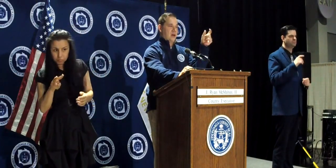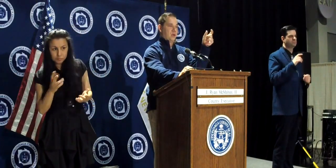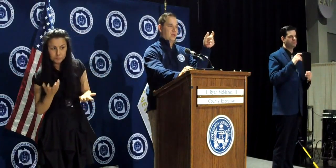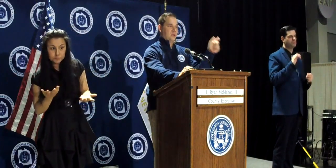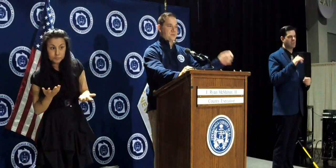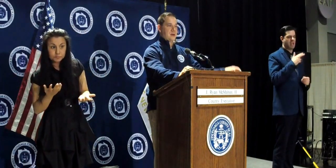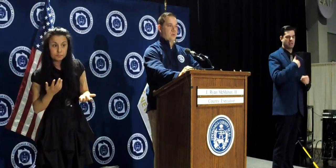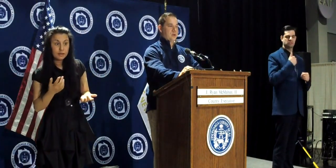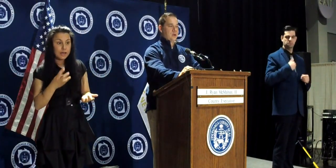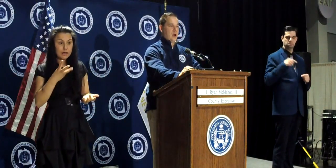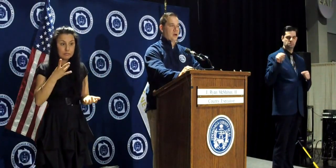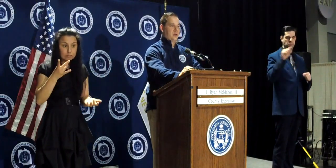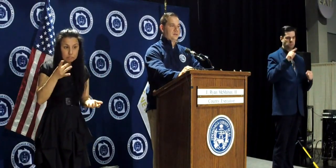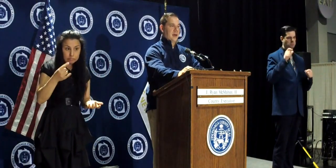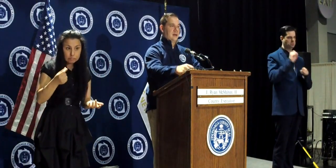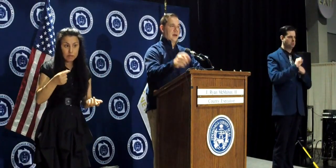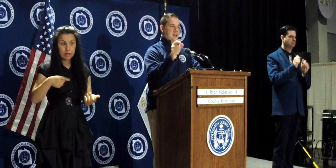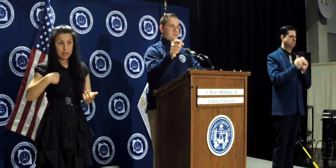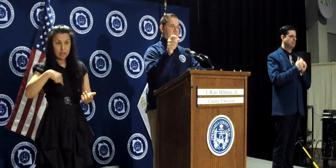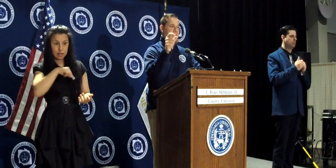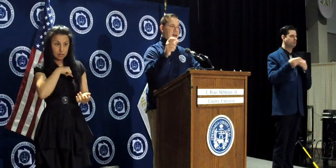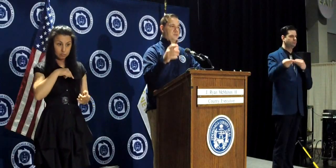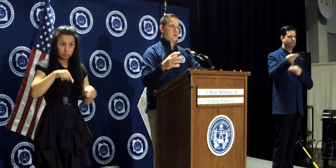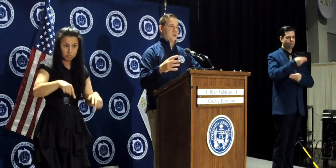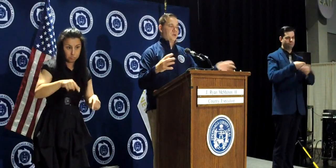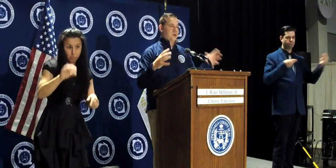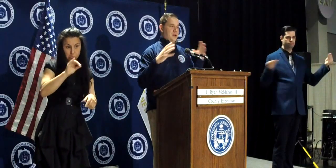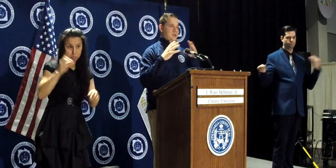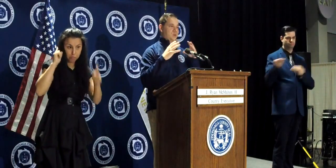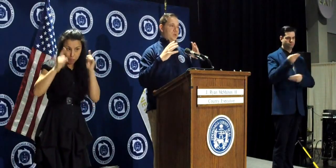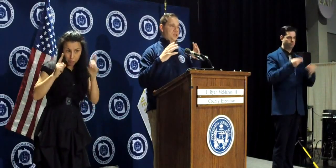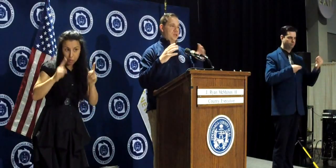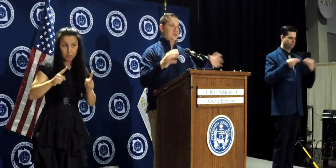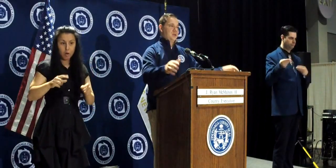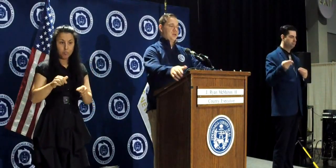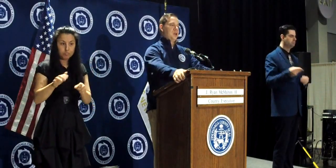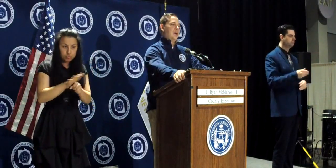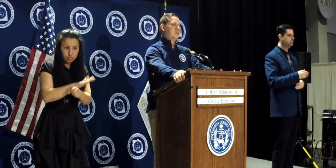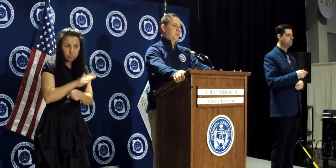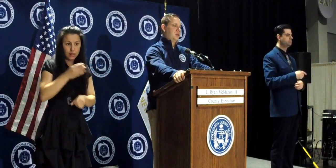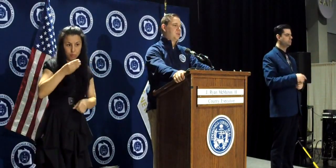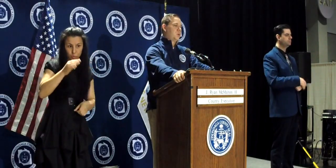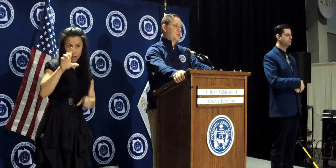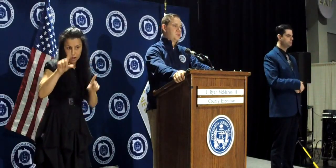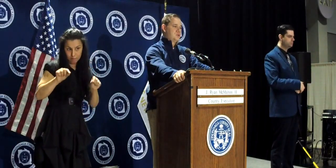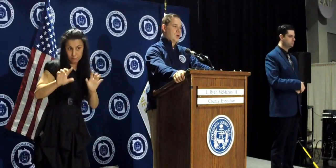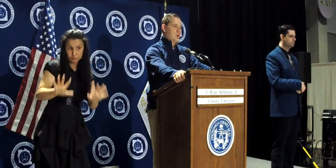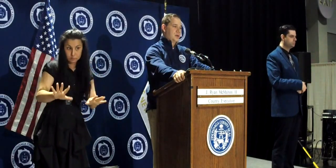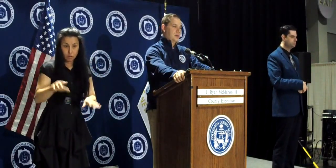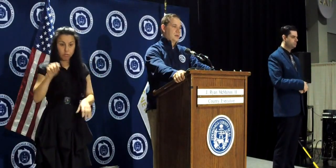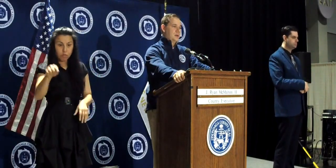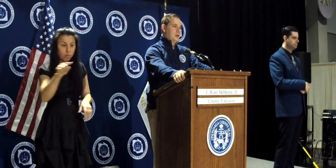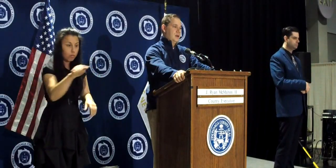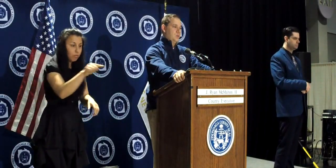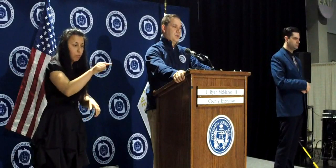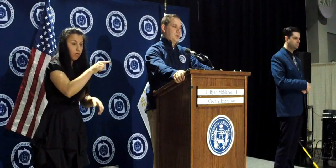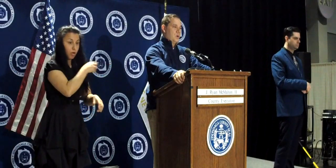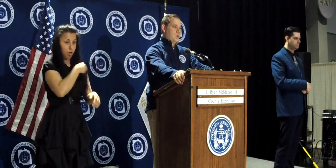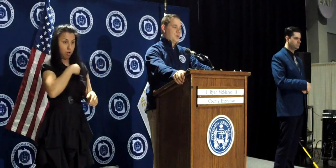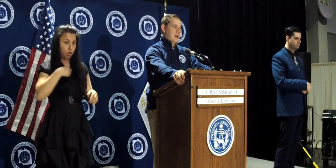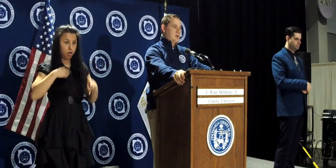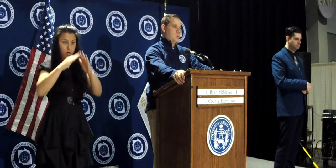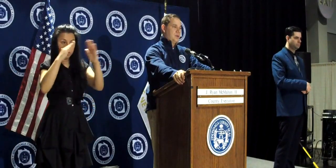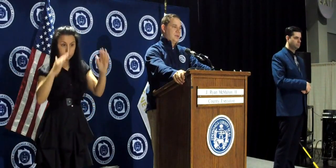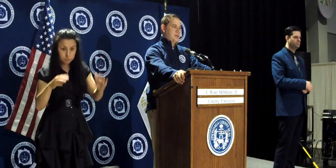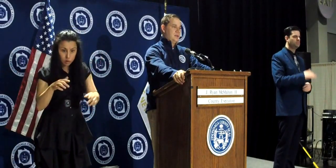models and algorithms that are looked at hospital by hospital and as a region, trying to predict where this is going. And we